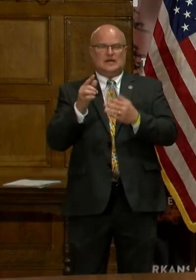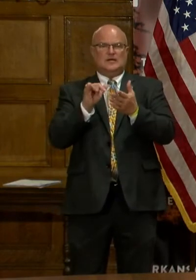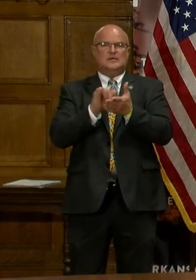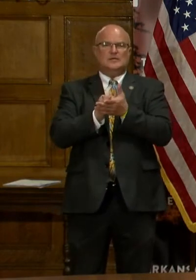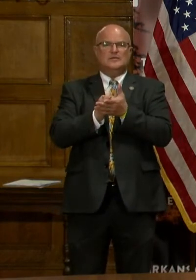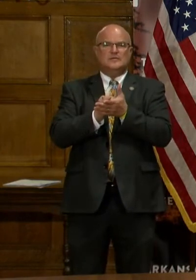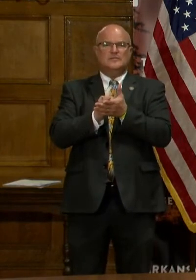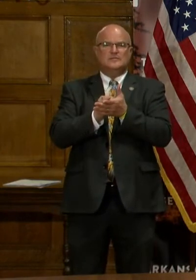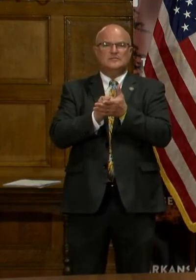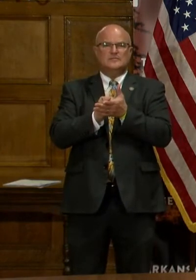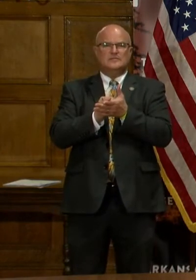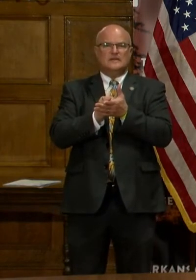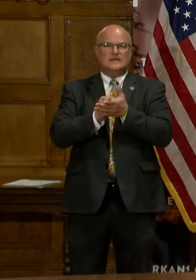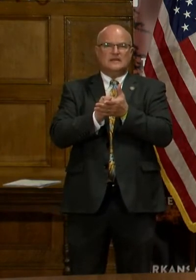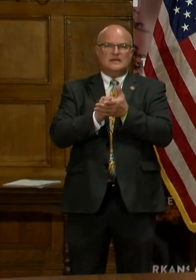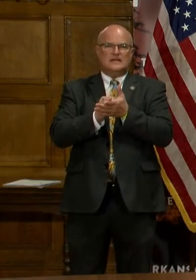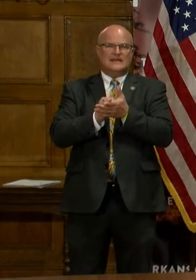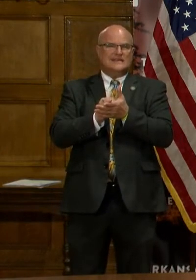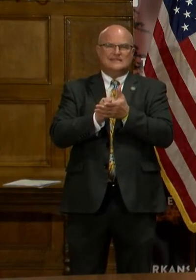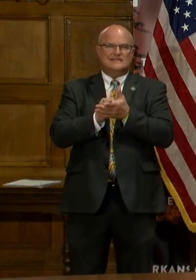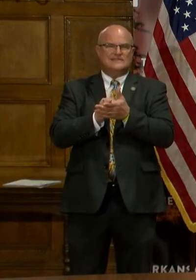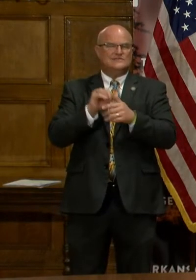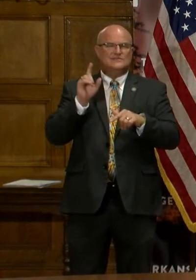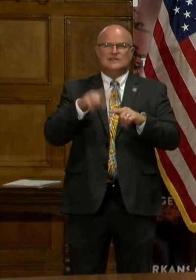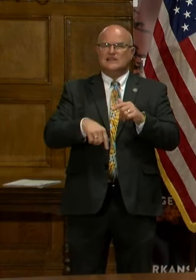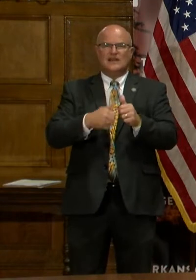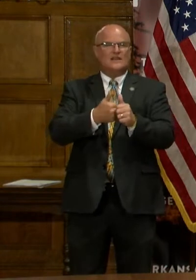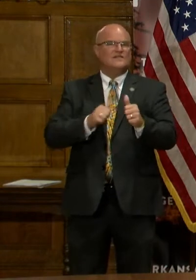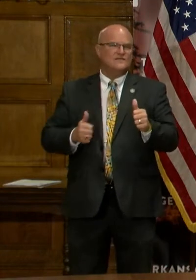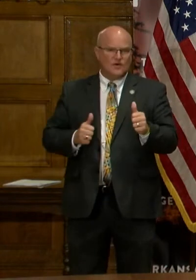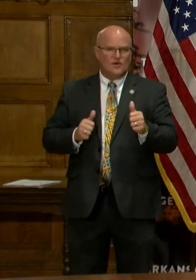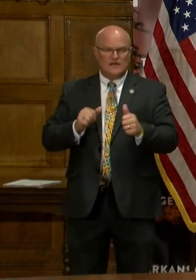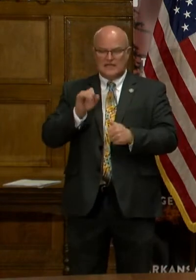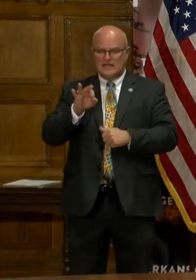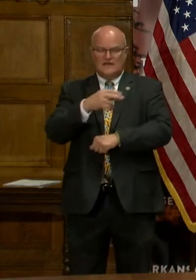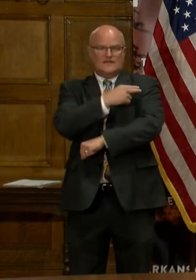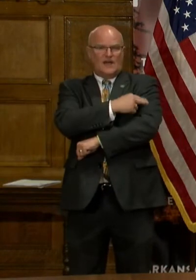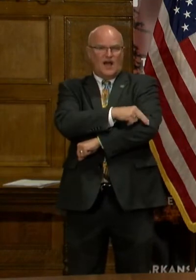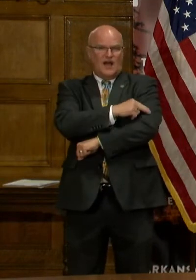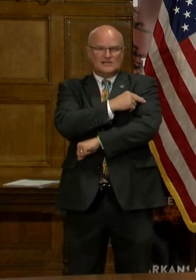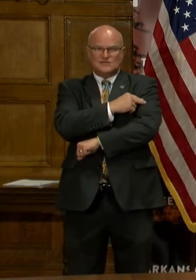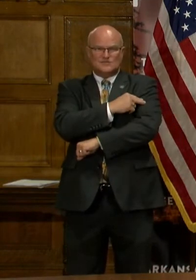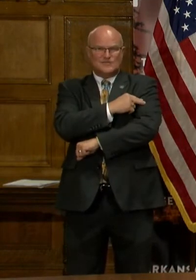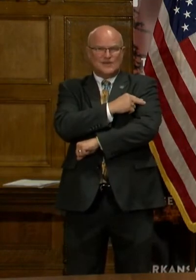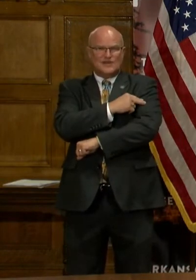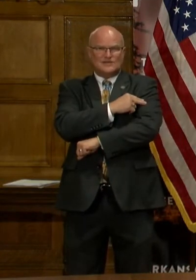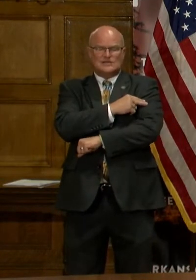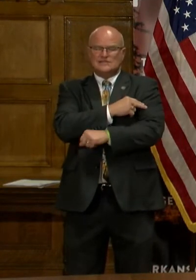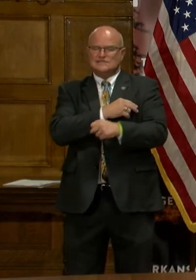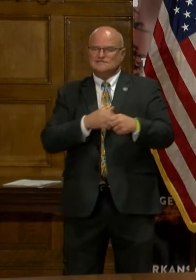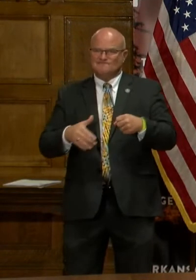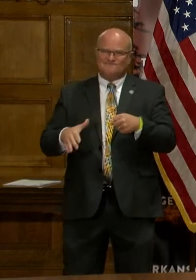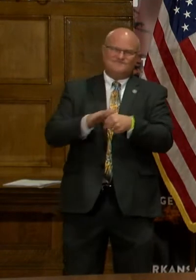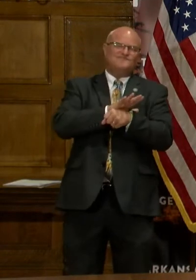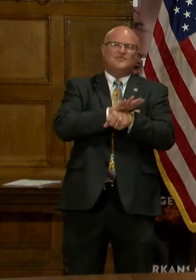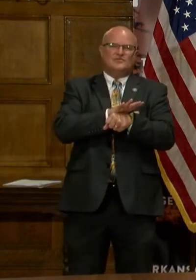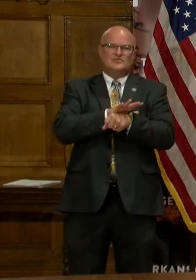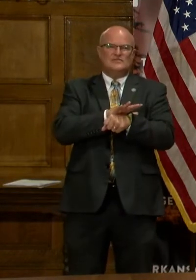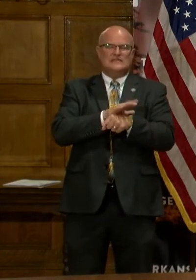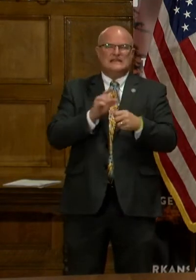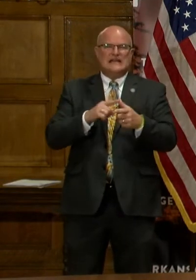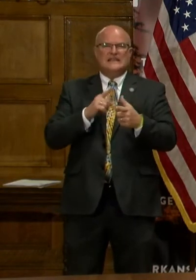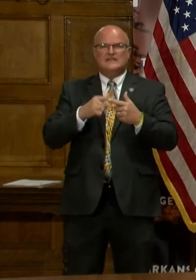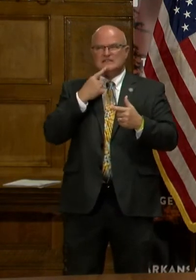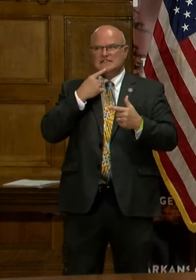that you can't avoid. If the hospitals are flooded, then you've got